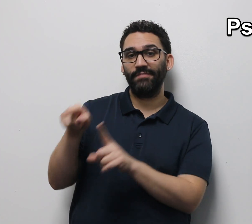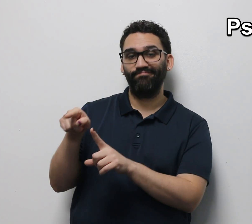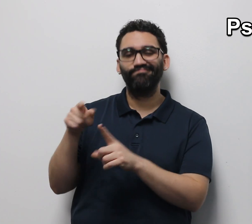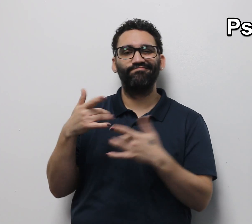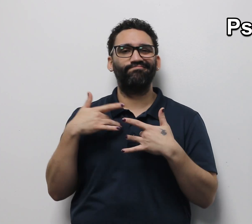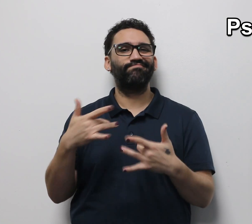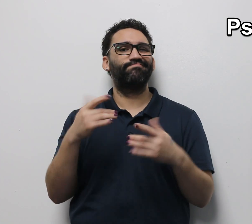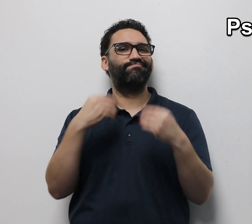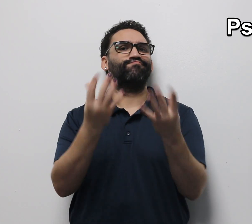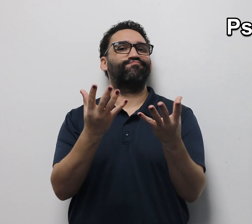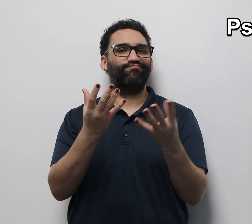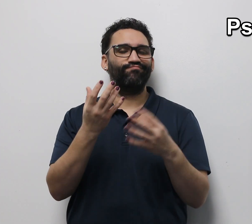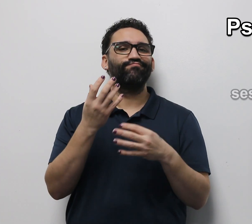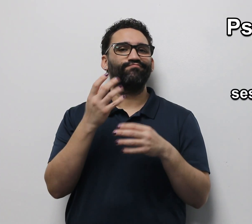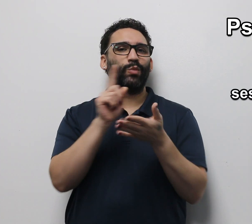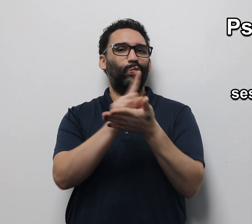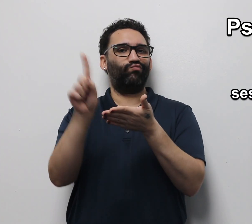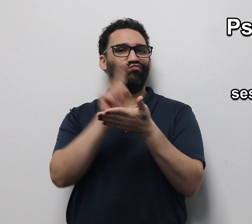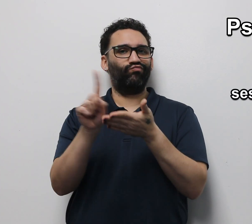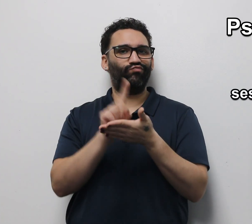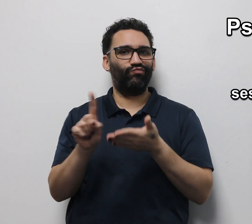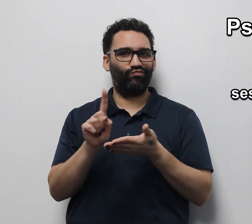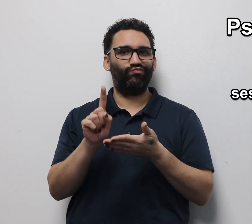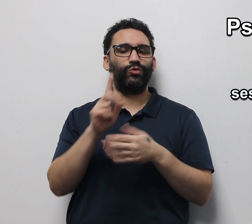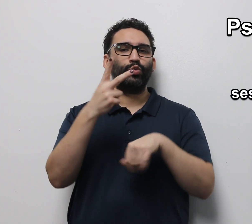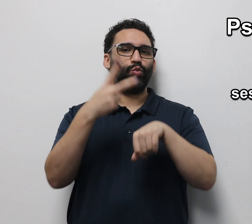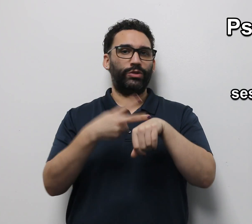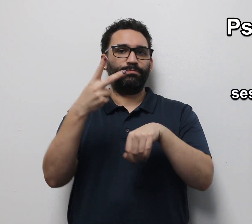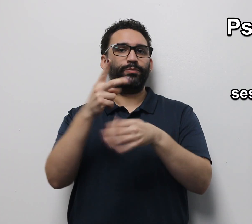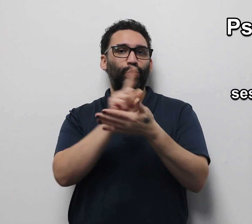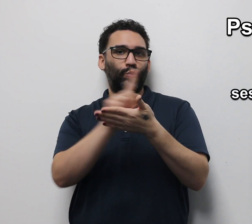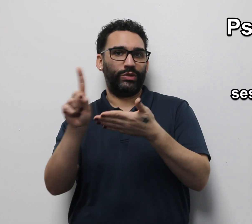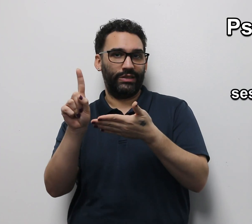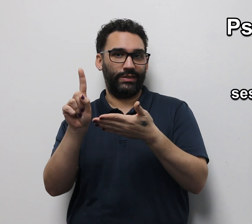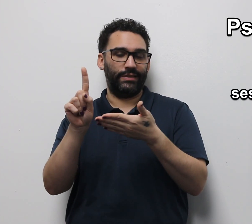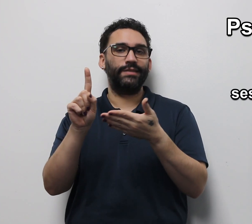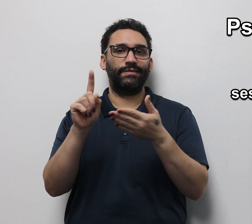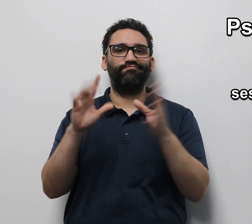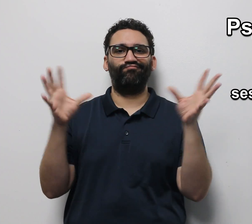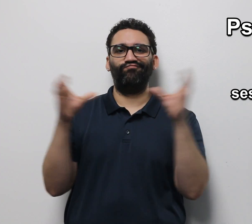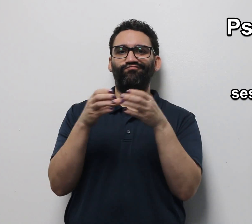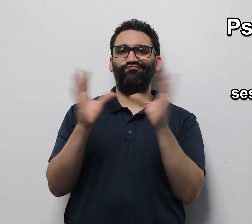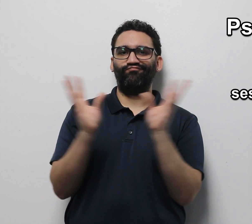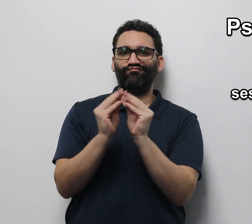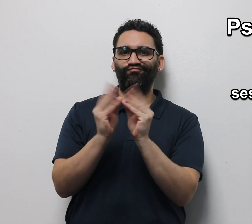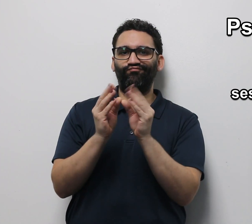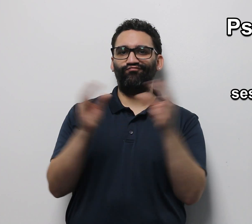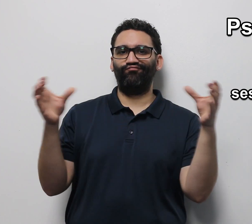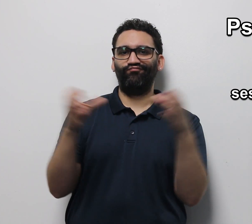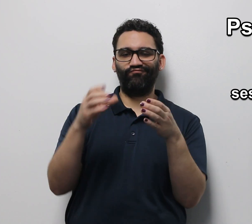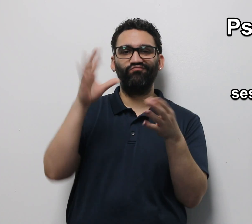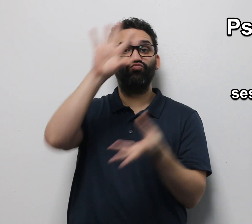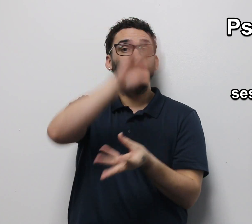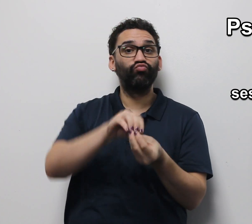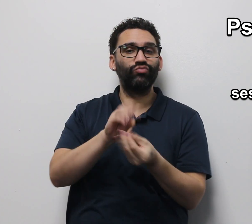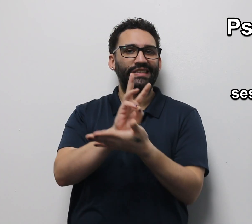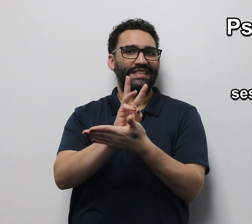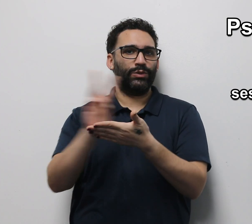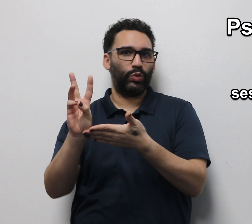For psychotherapy, they typically provide group sessions for 6 weeks, meeting 2 times a week, meaning